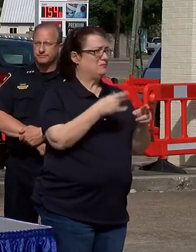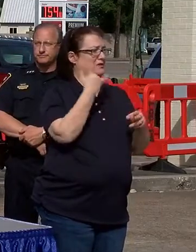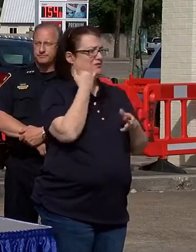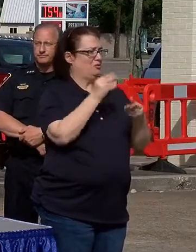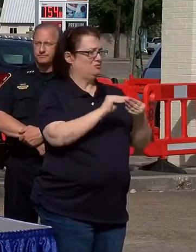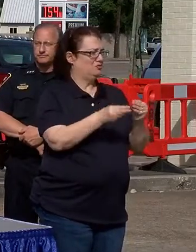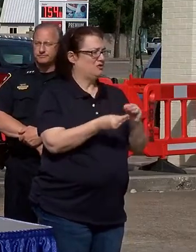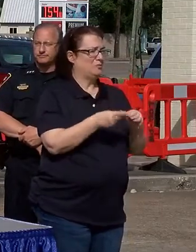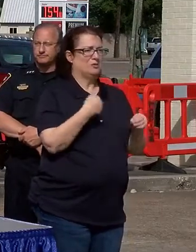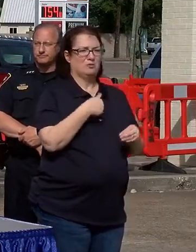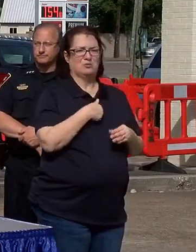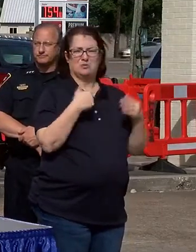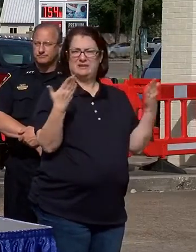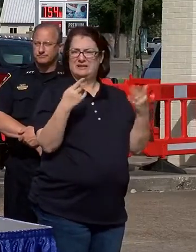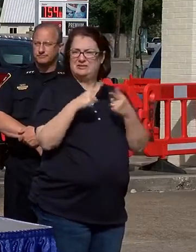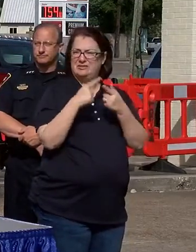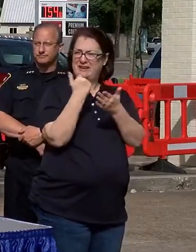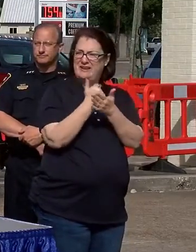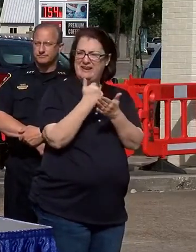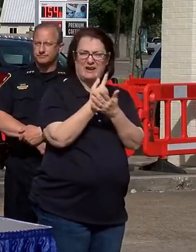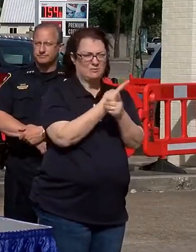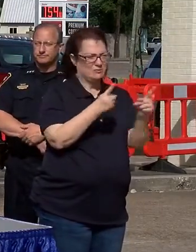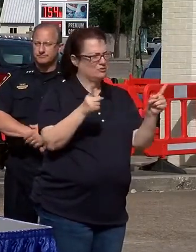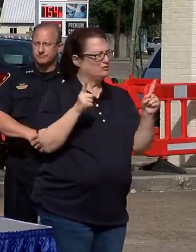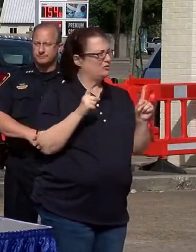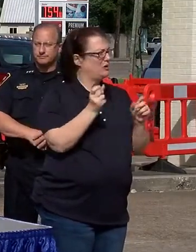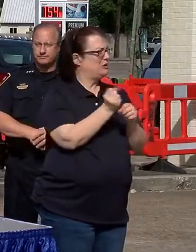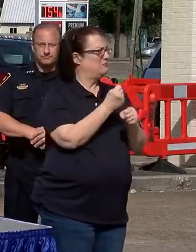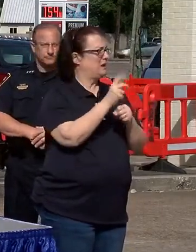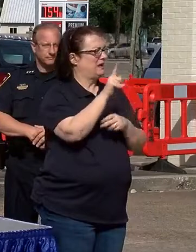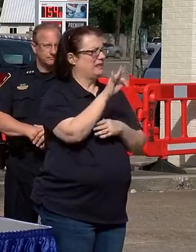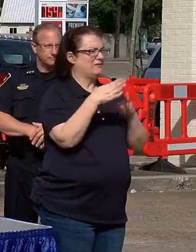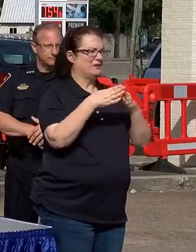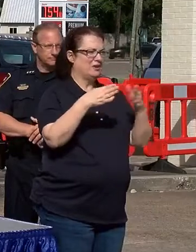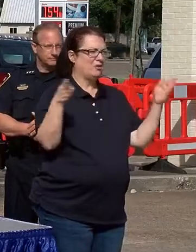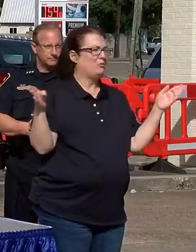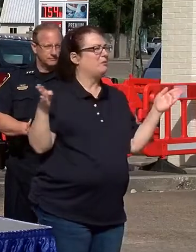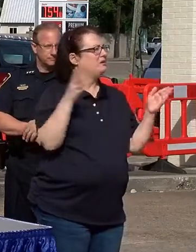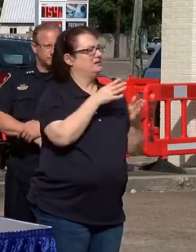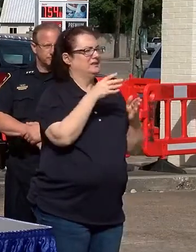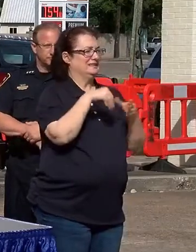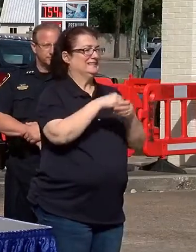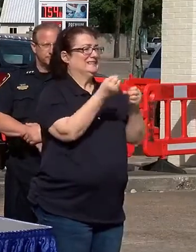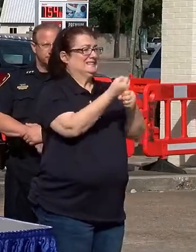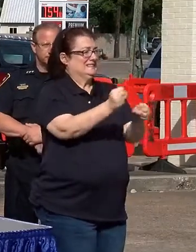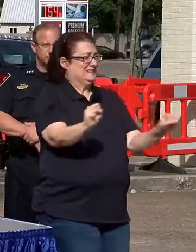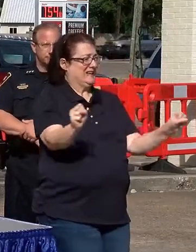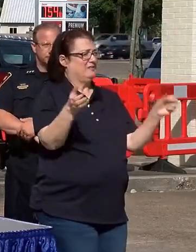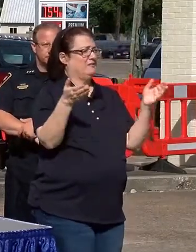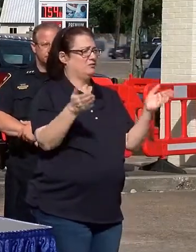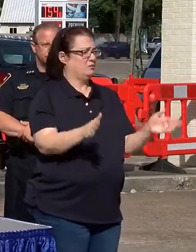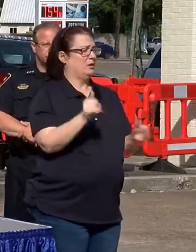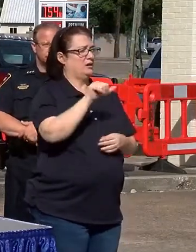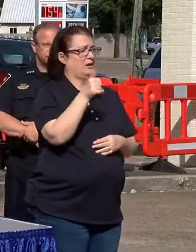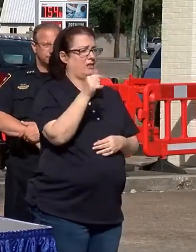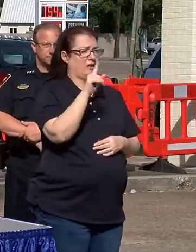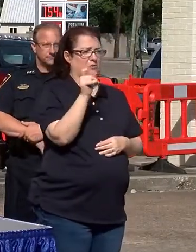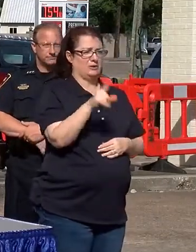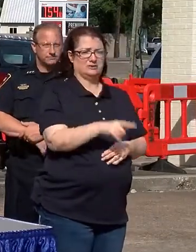here to help you. We're here to make it easier for businesses, make Lafayette open for business again in a safe manner. Any other